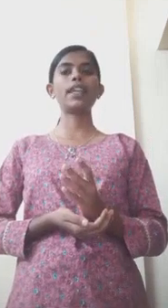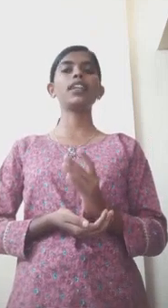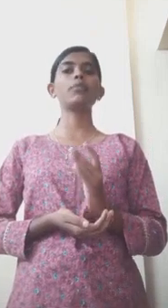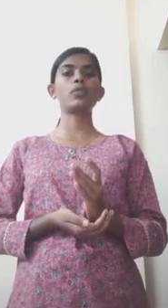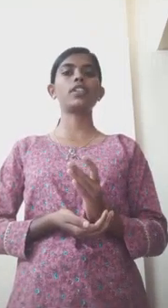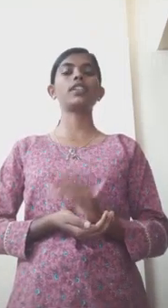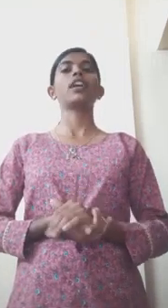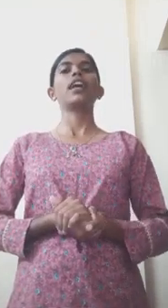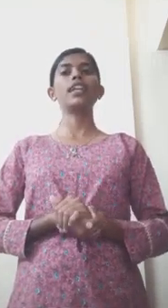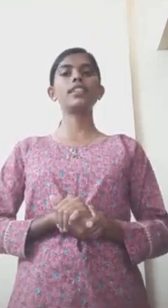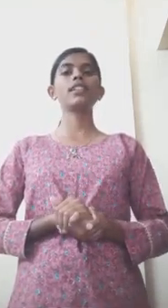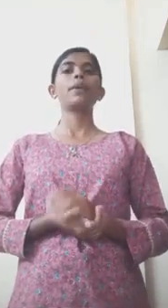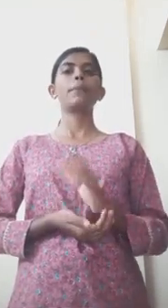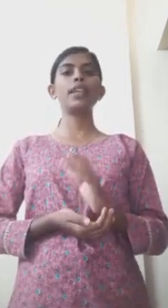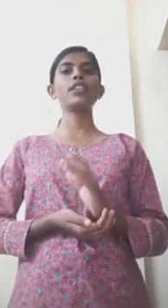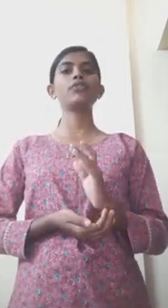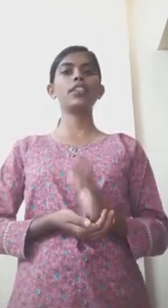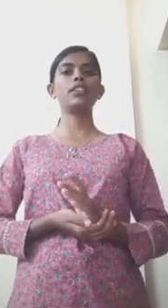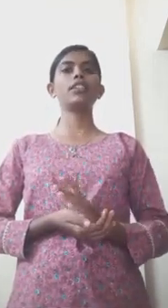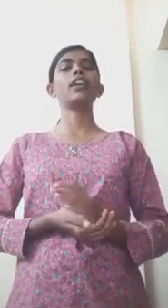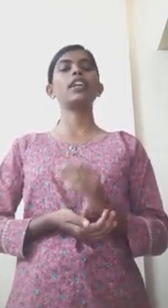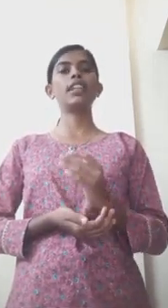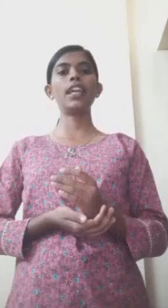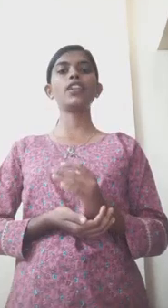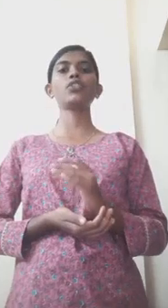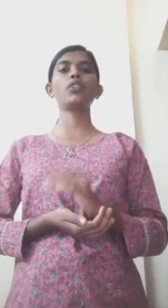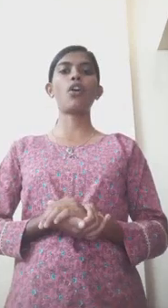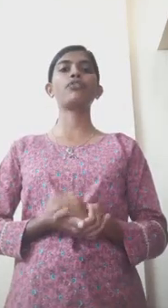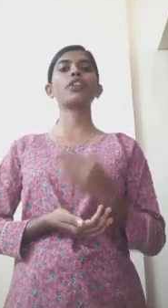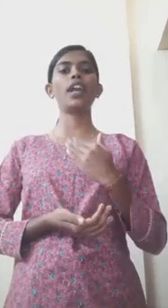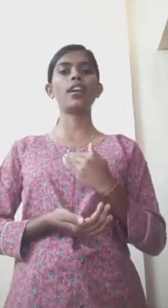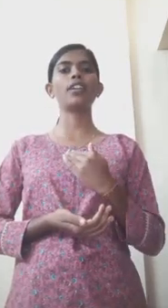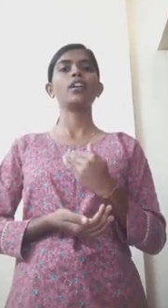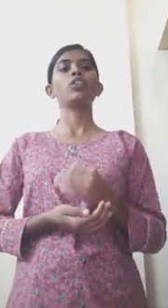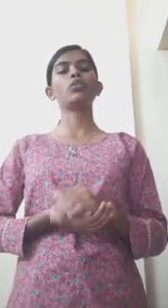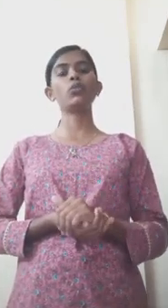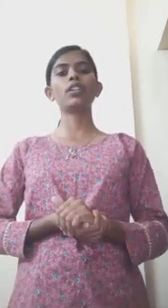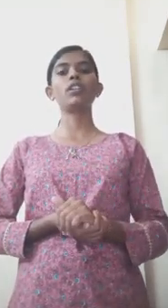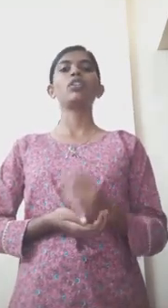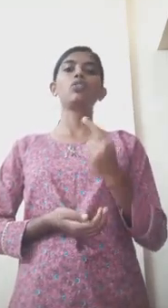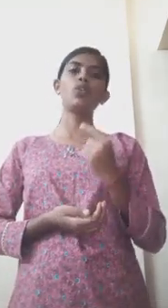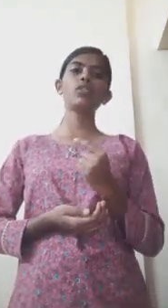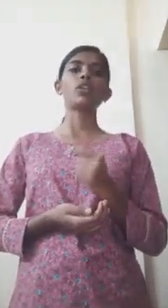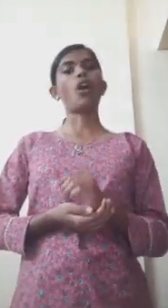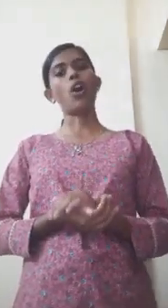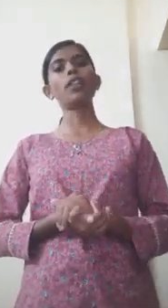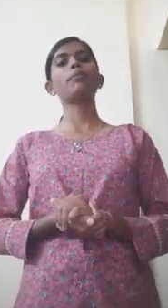respiratory process begins with the inhalation of air through the nose or